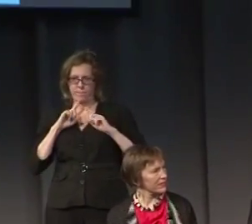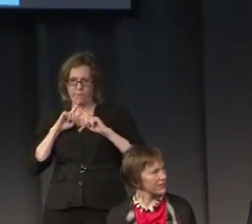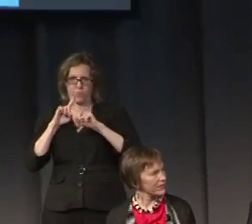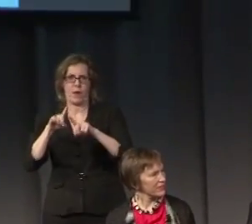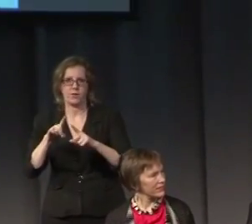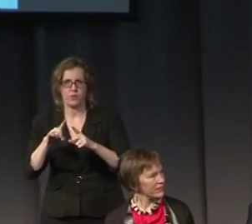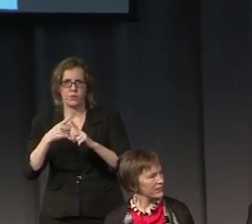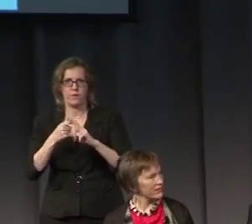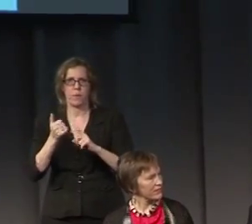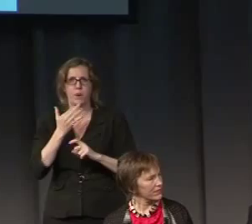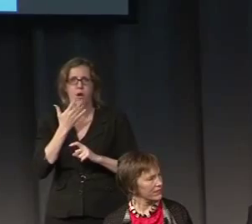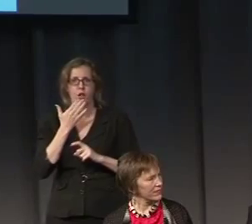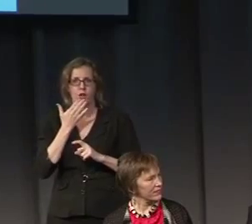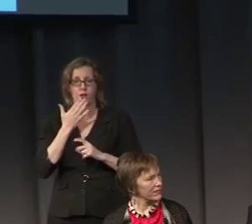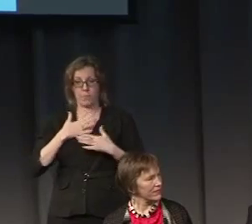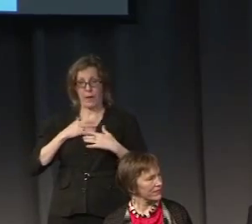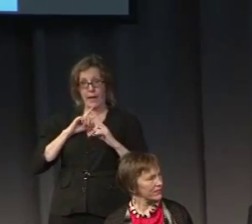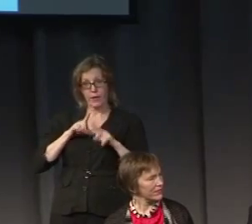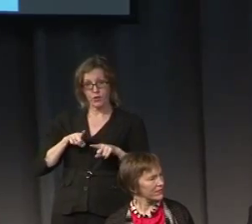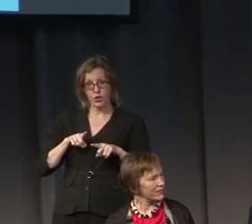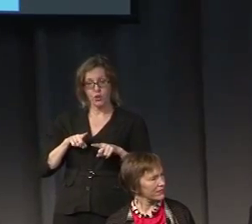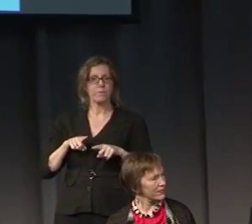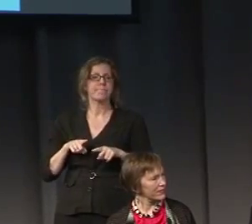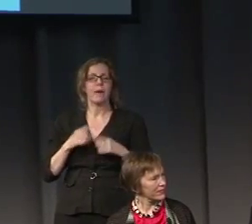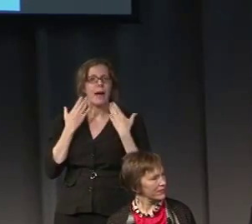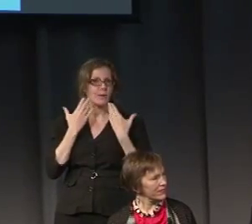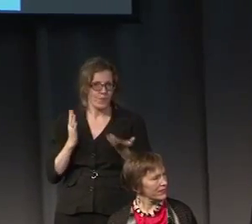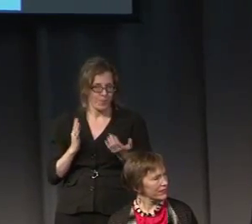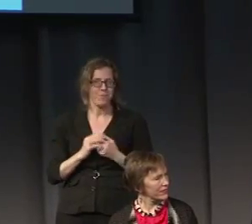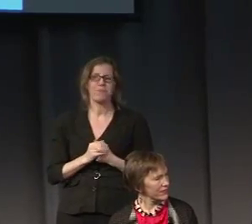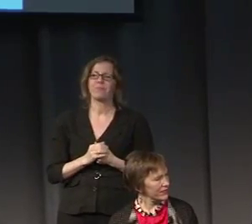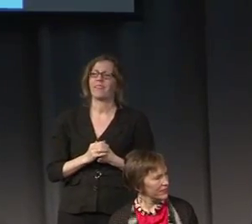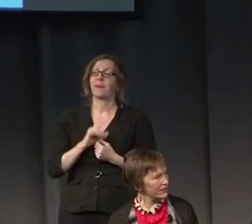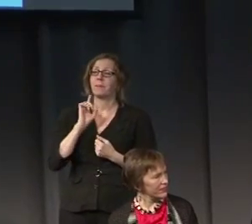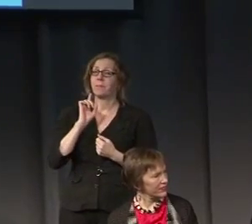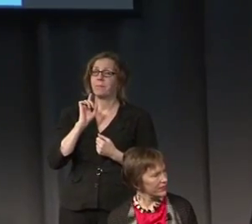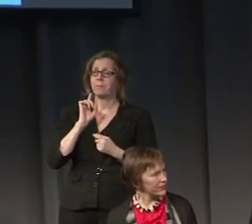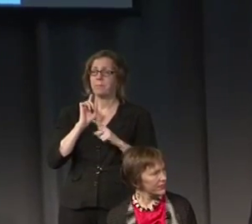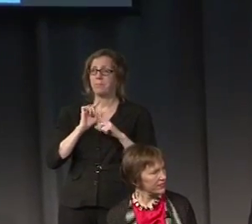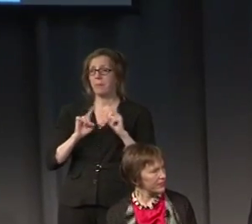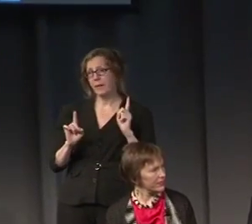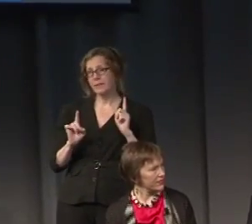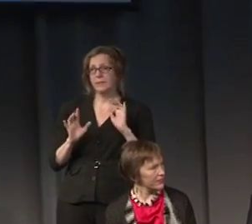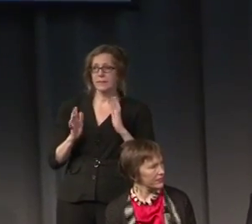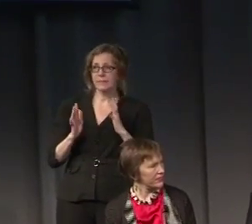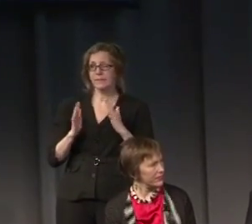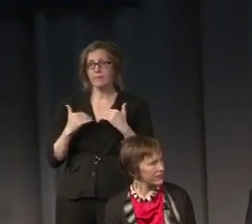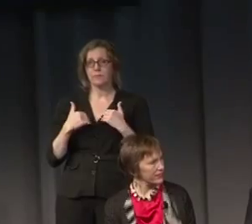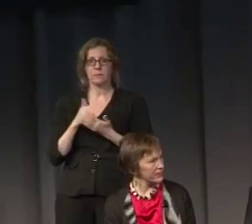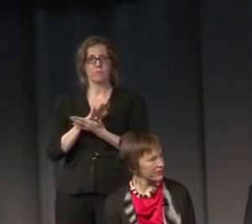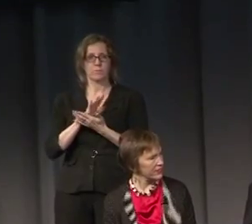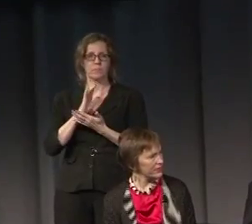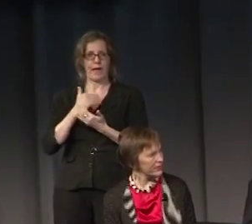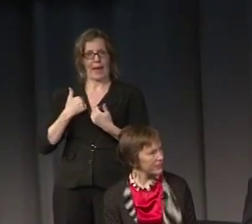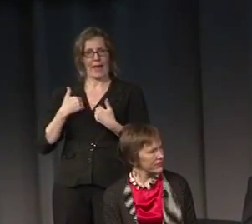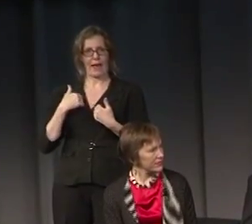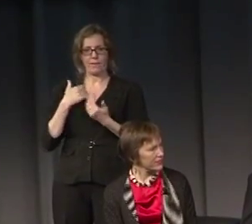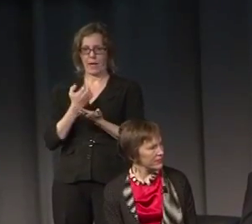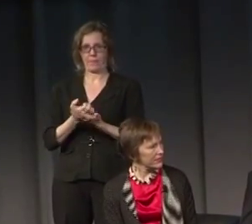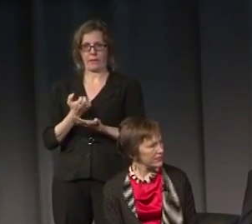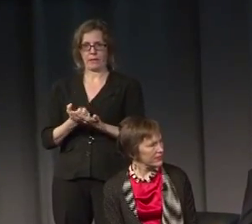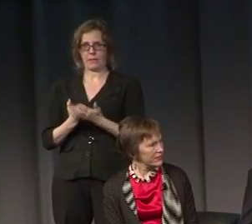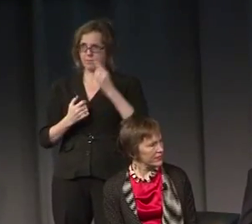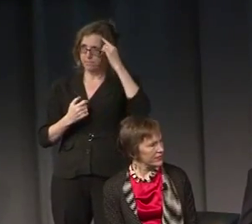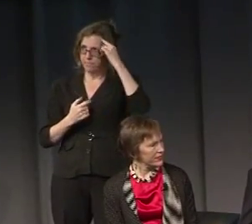color? Answer, from me, I don't know. But there is some nice neurological evidence that